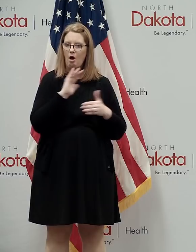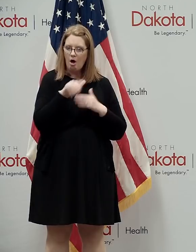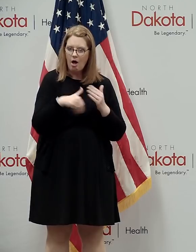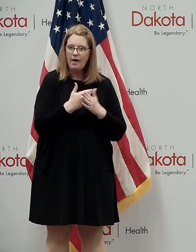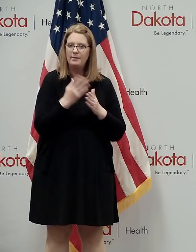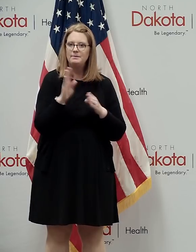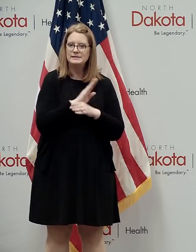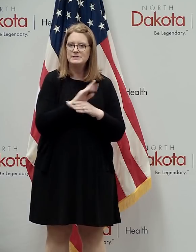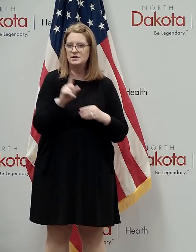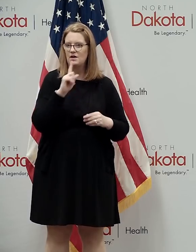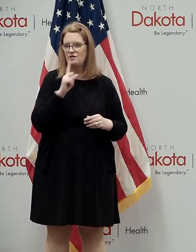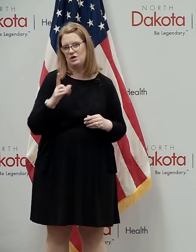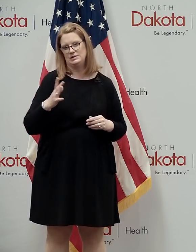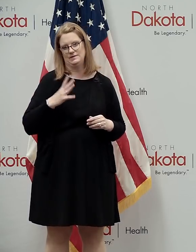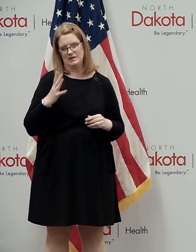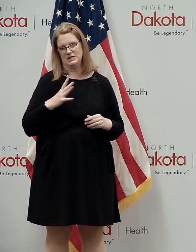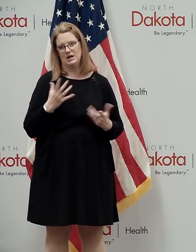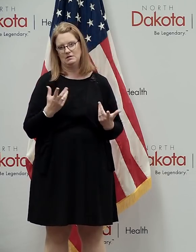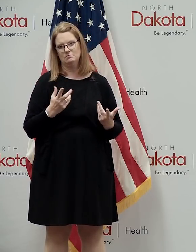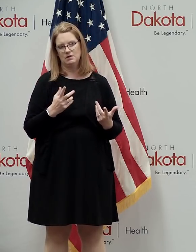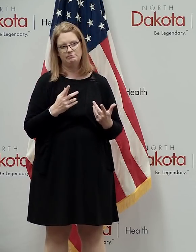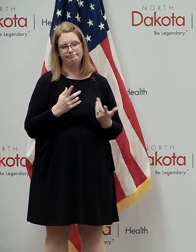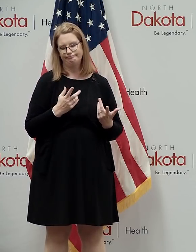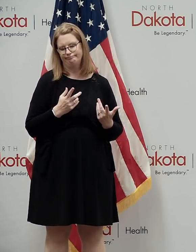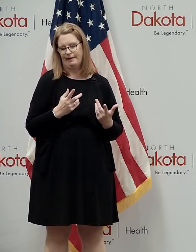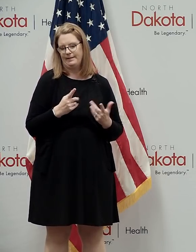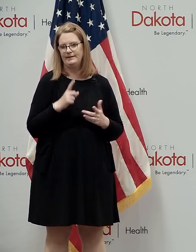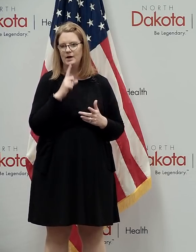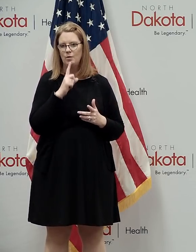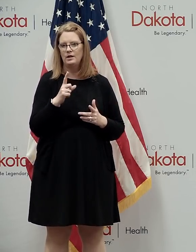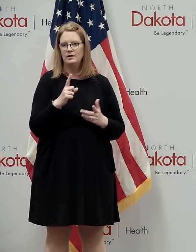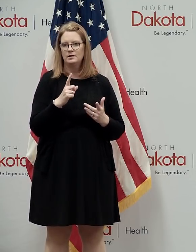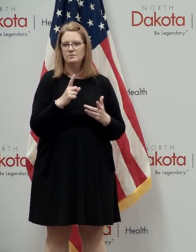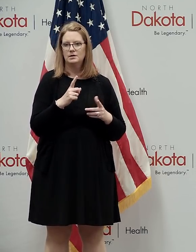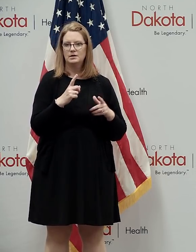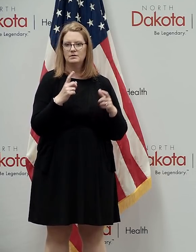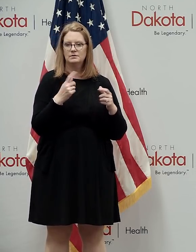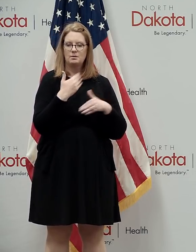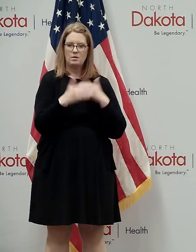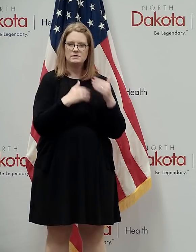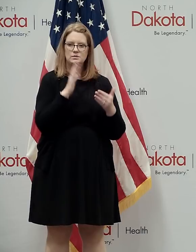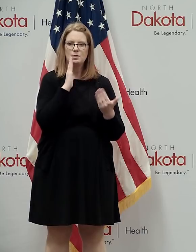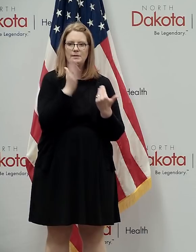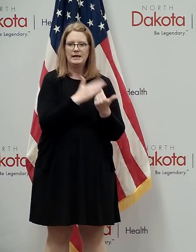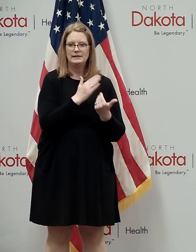sophisticated regardless of their size, but we're going to make the process as easy as possible for them.